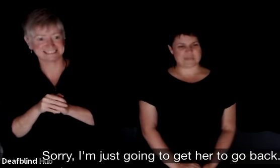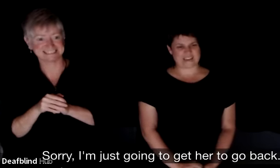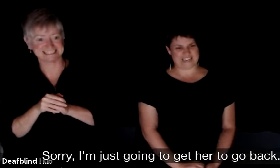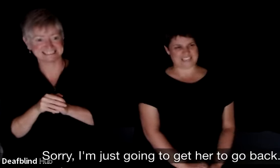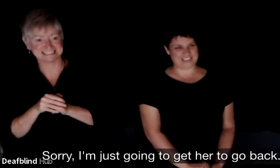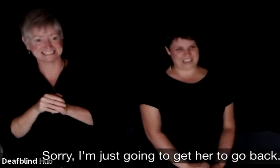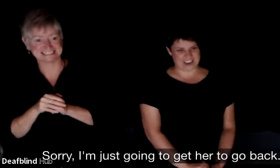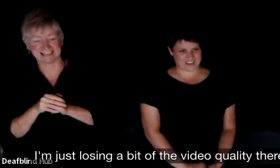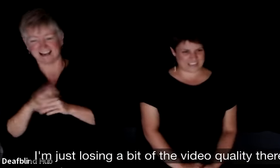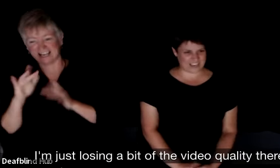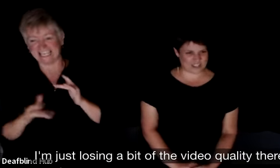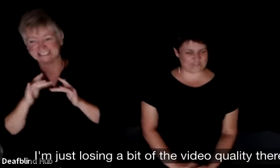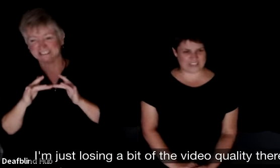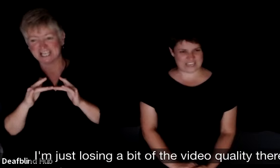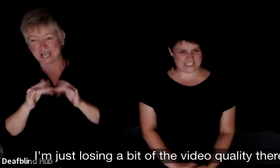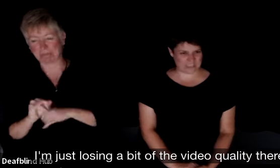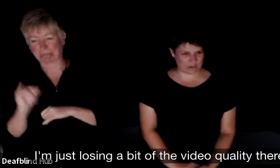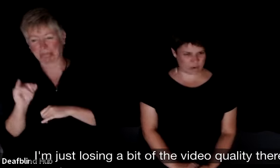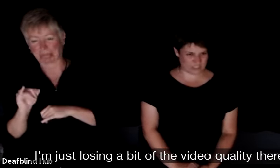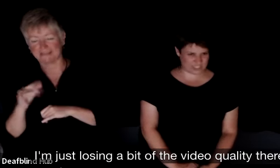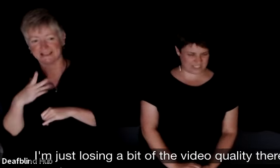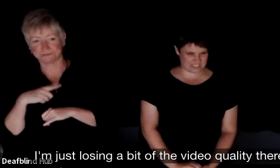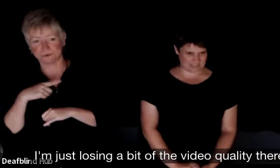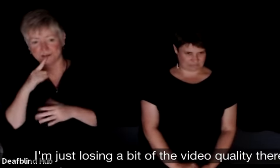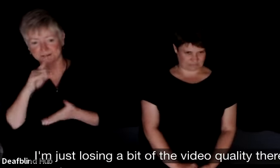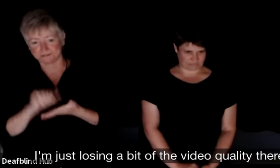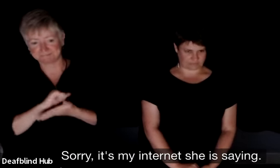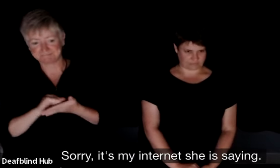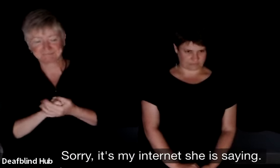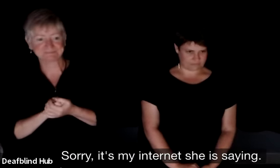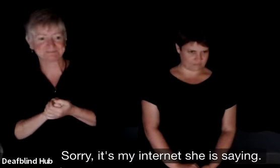Sorry, it's my internet, Cara's saying. It's not fantastic here. Apologies.